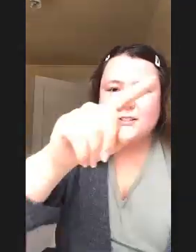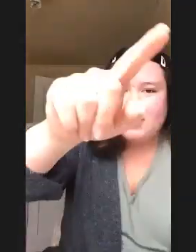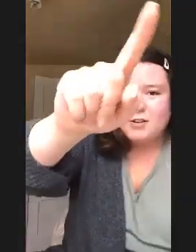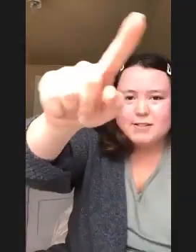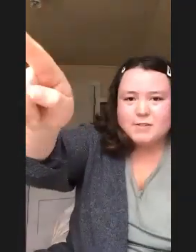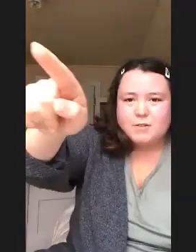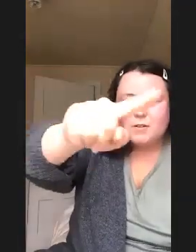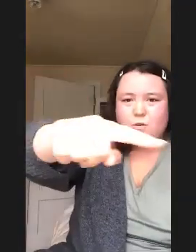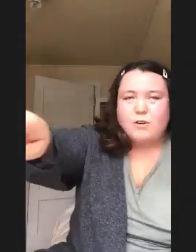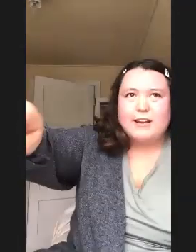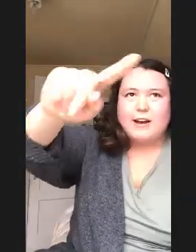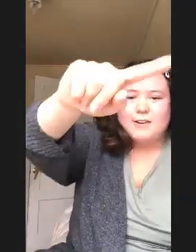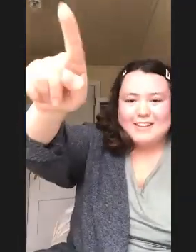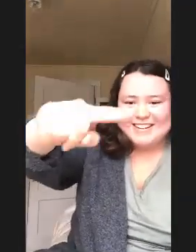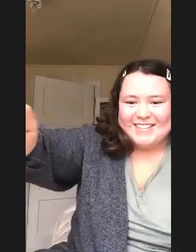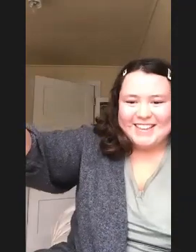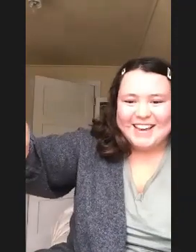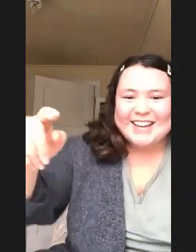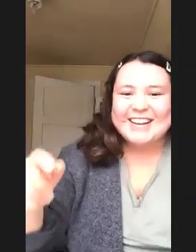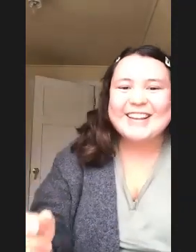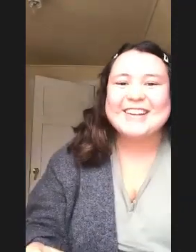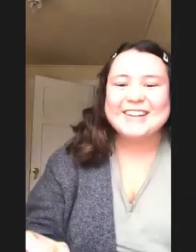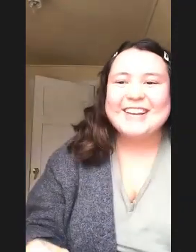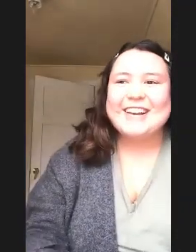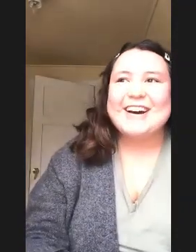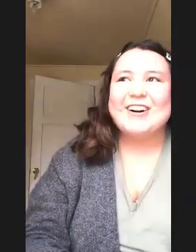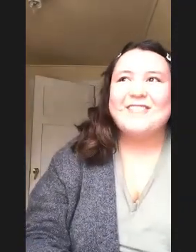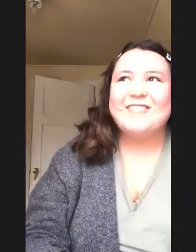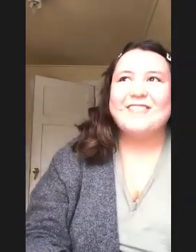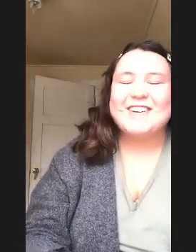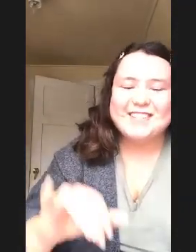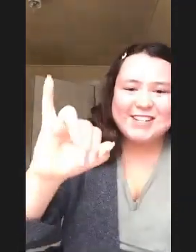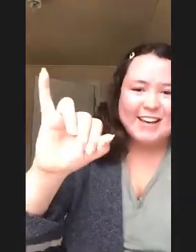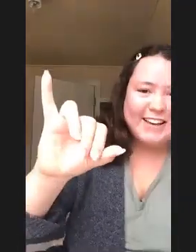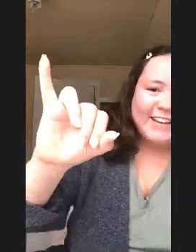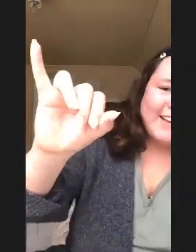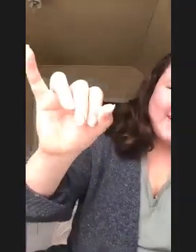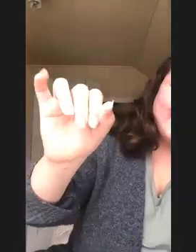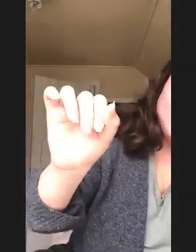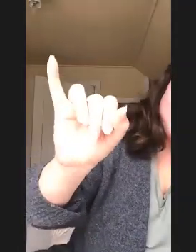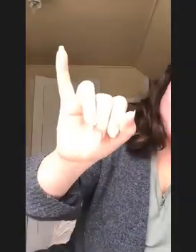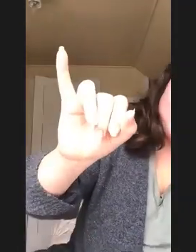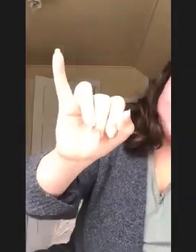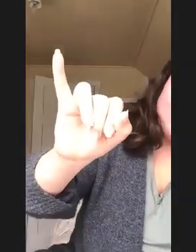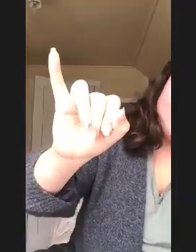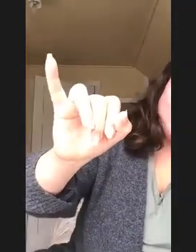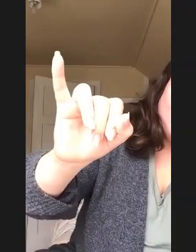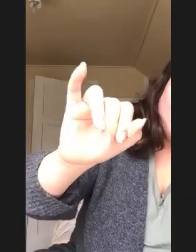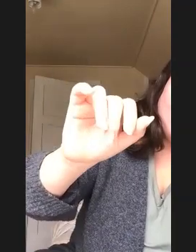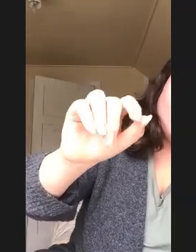you just write it out in the air like that. And with J, you can kind of, there's